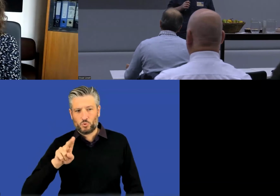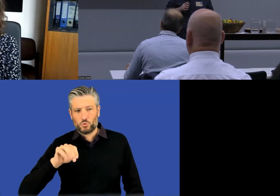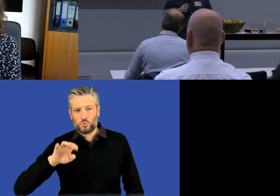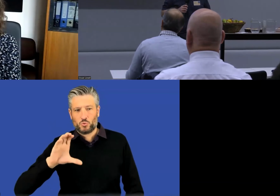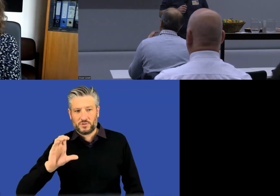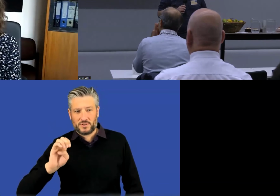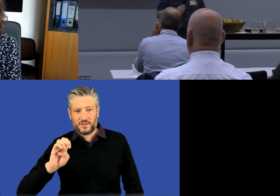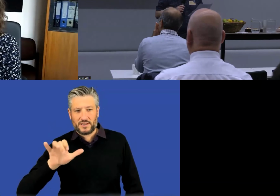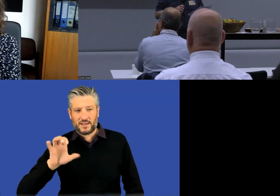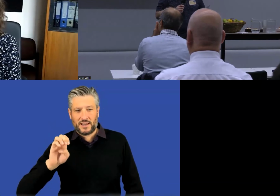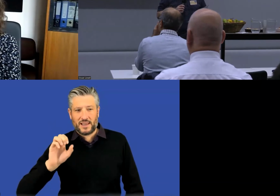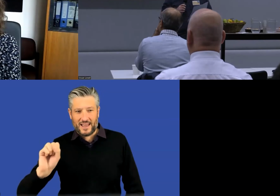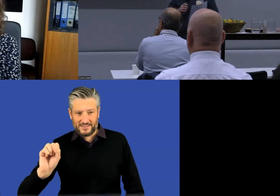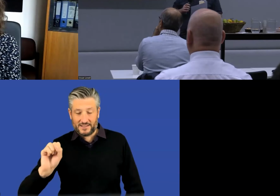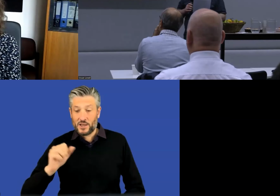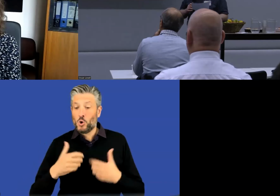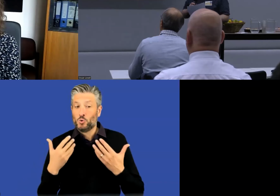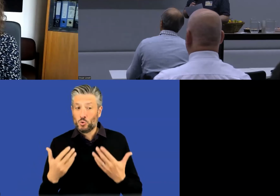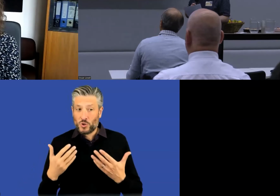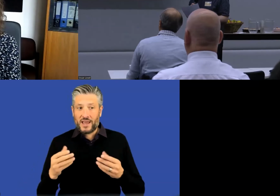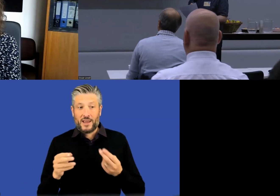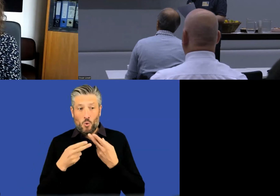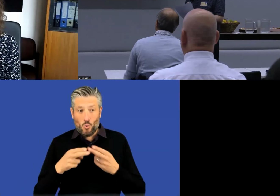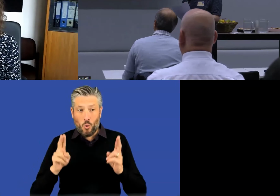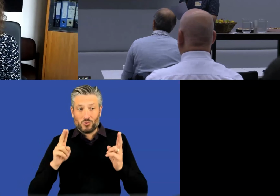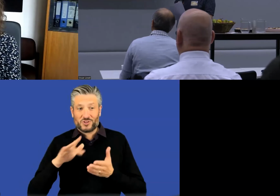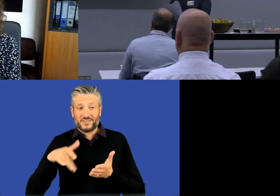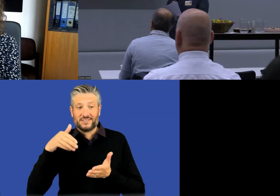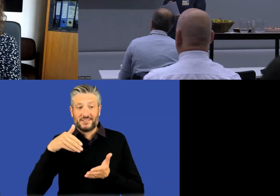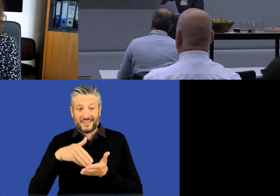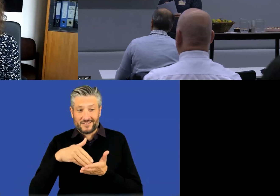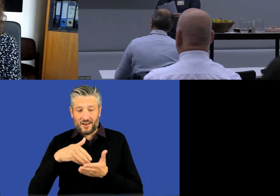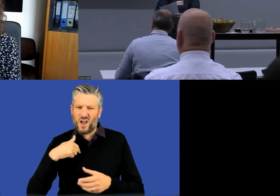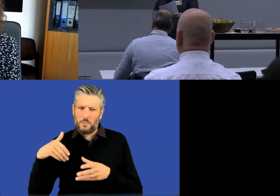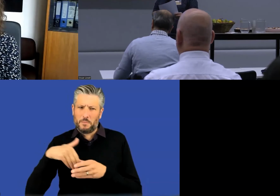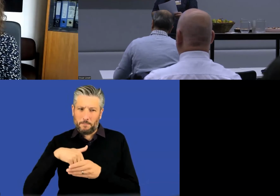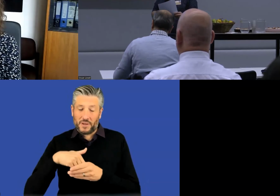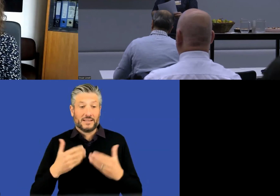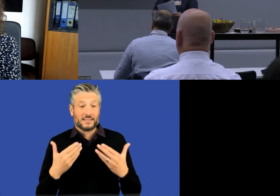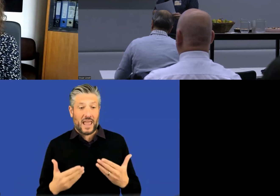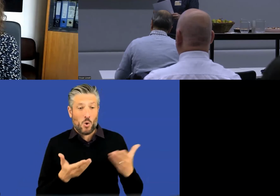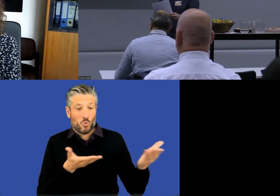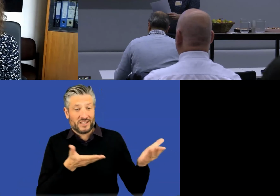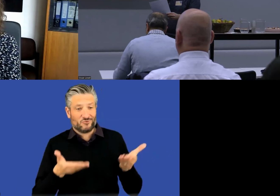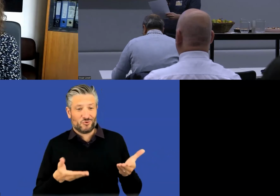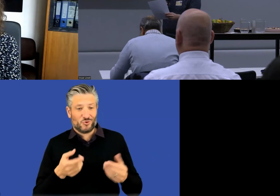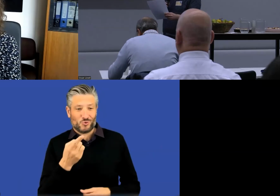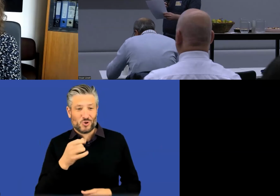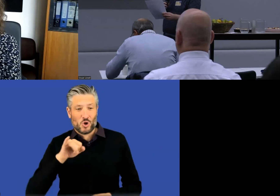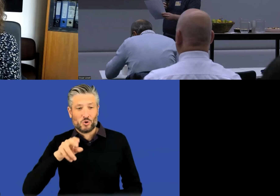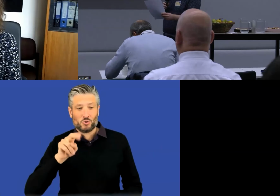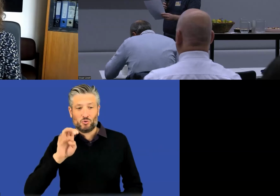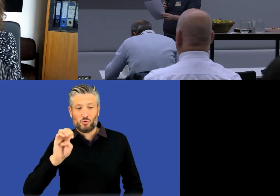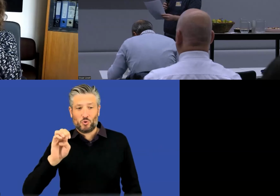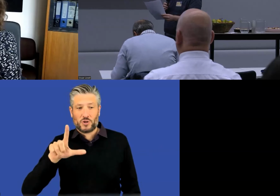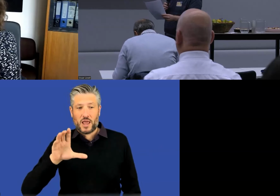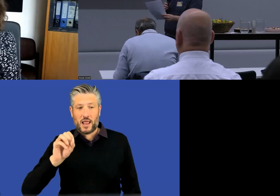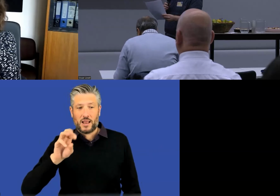today. But we are joined online by June Lowery Kingston, who is the Head of Unit